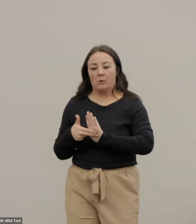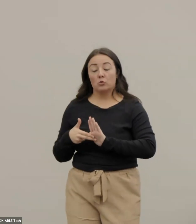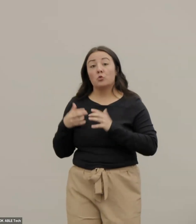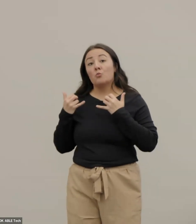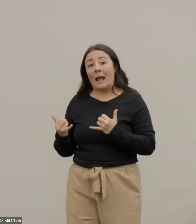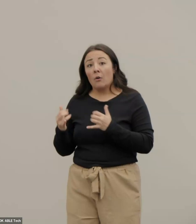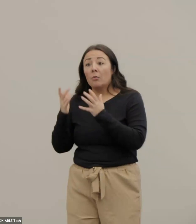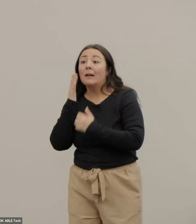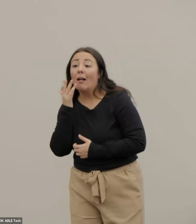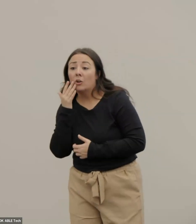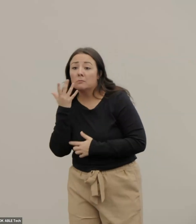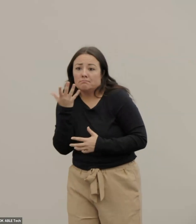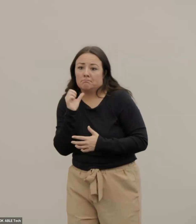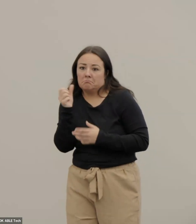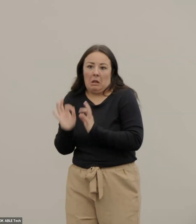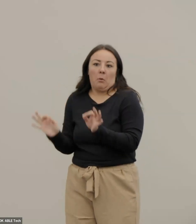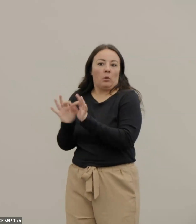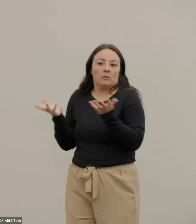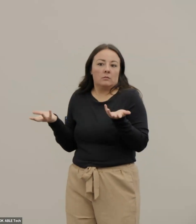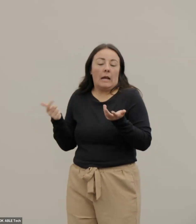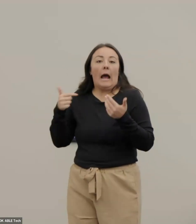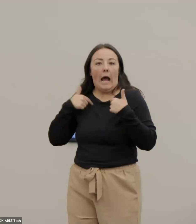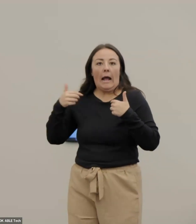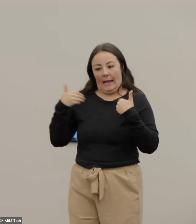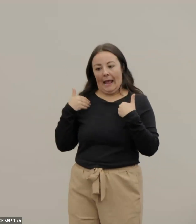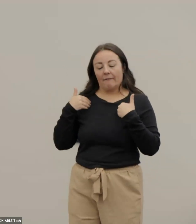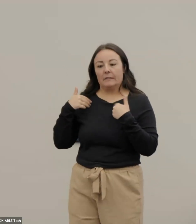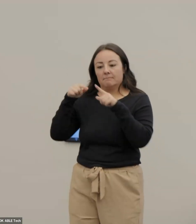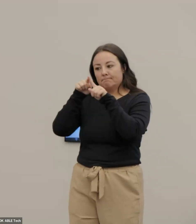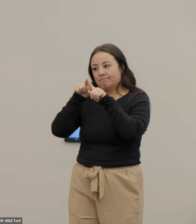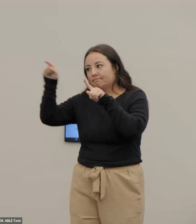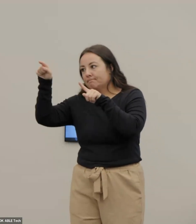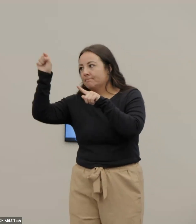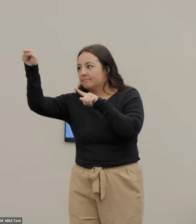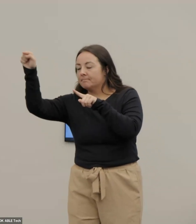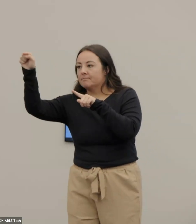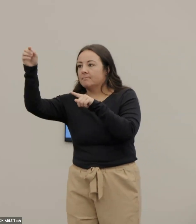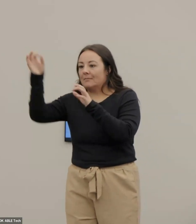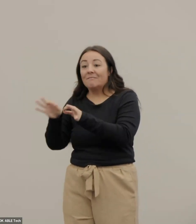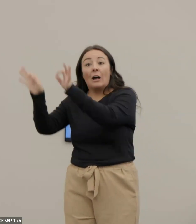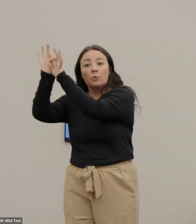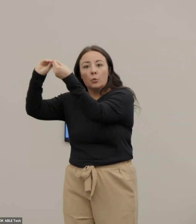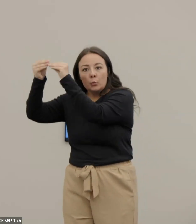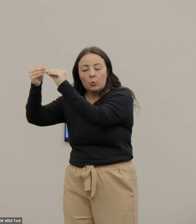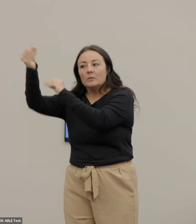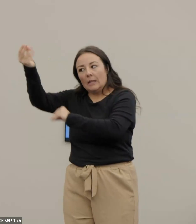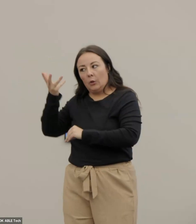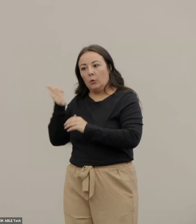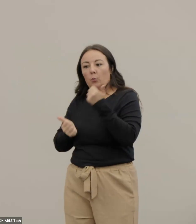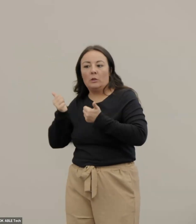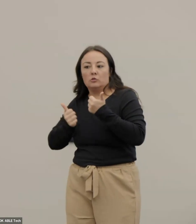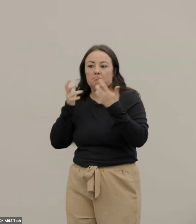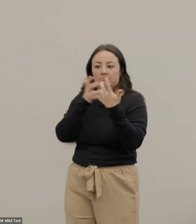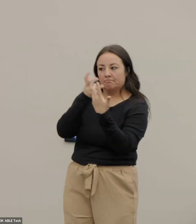is insignificant because I have an arrow pointing to each of the values telling you exactly what those values